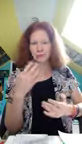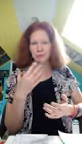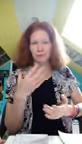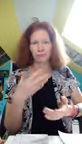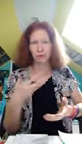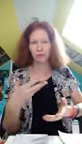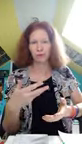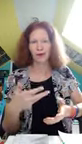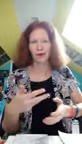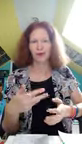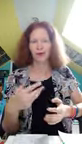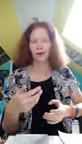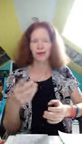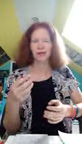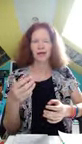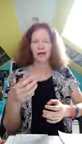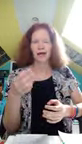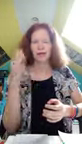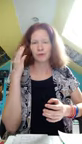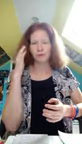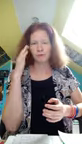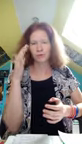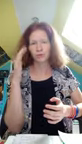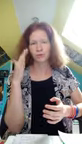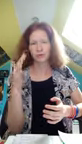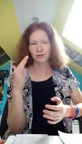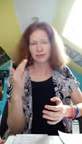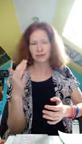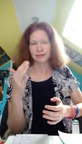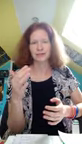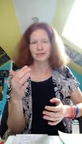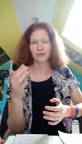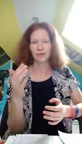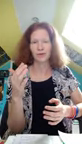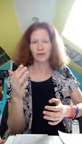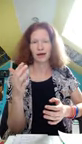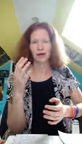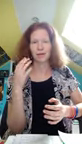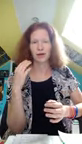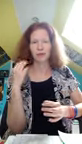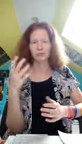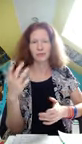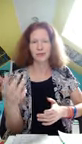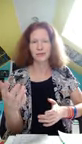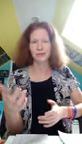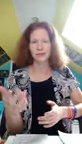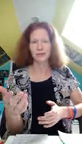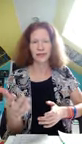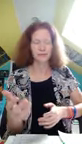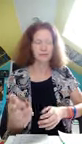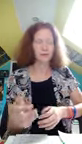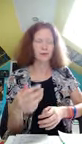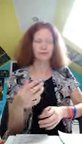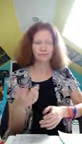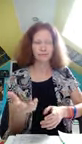it's moving in weird ways, so I use visual assistance when I'm trying to process what you're saying, so